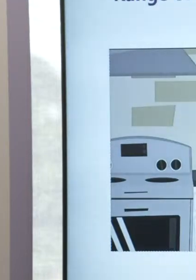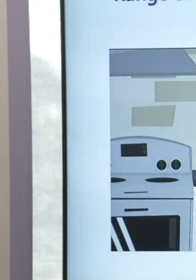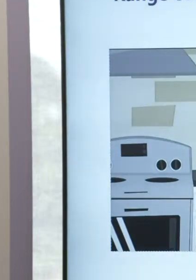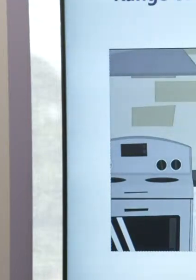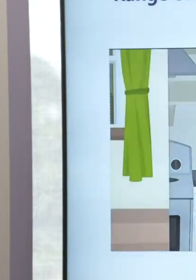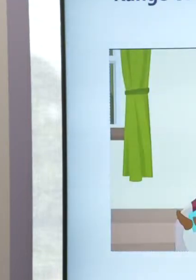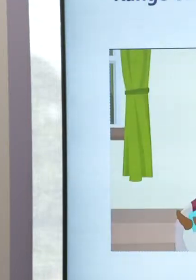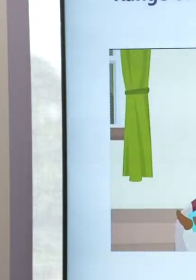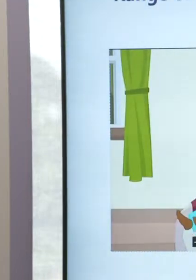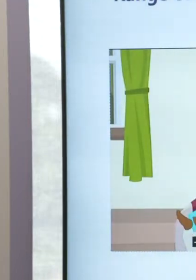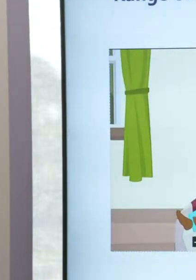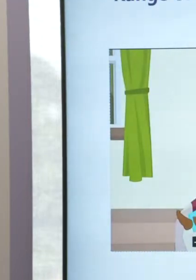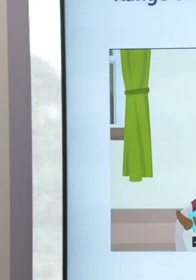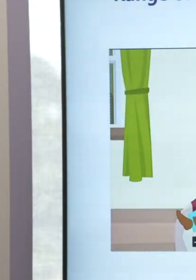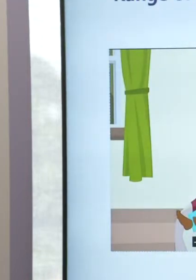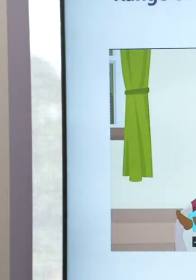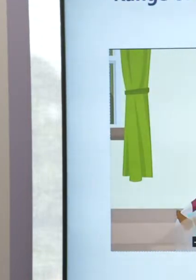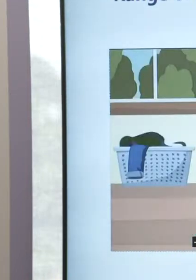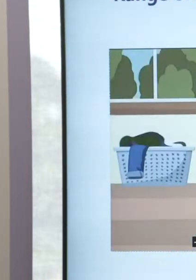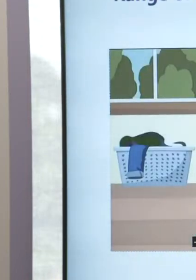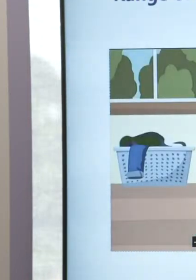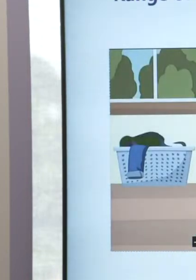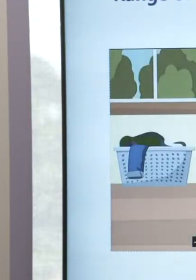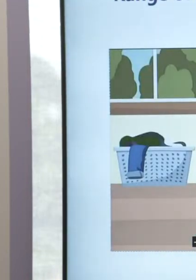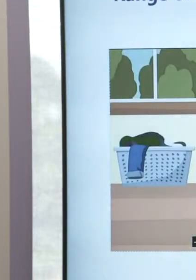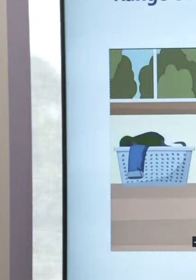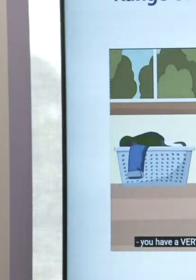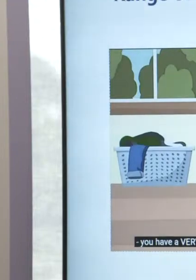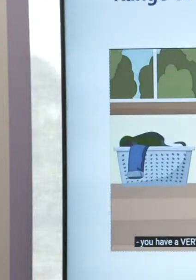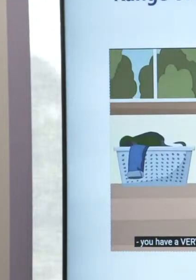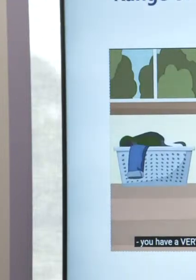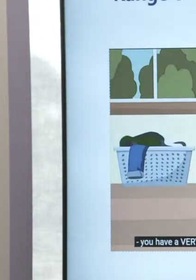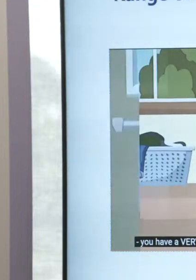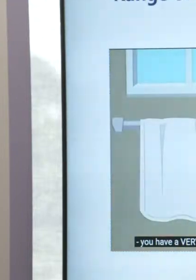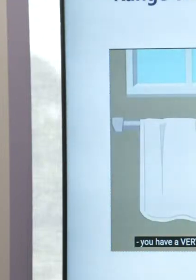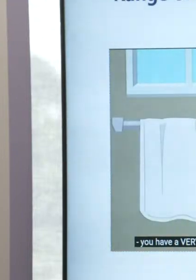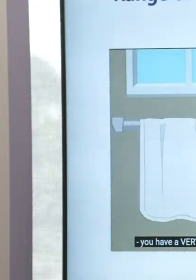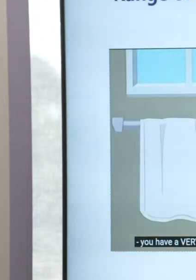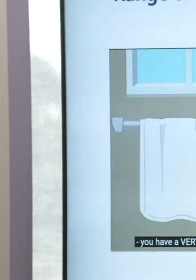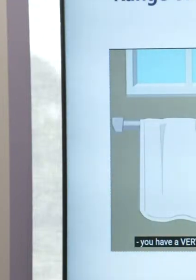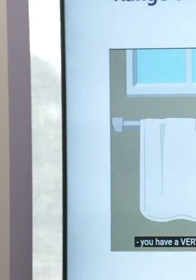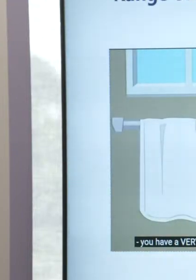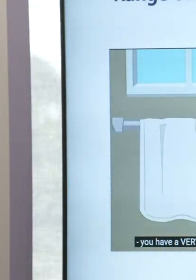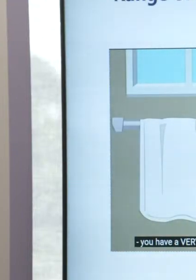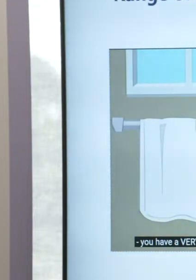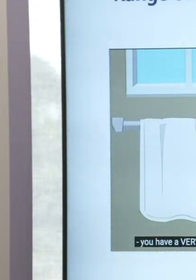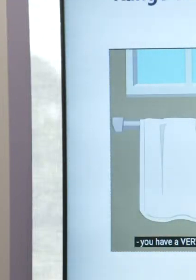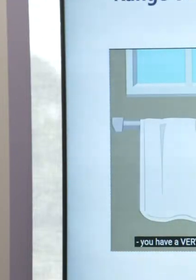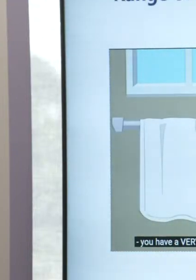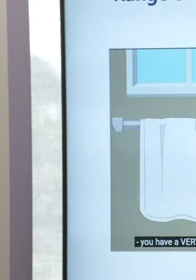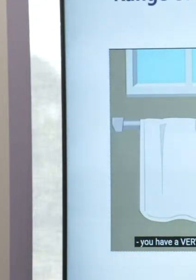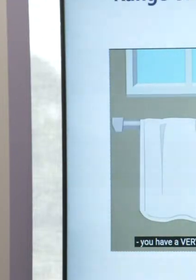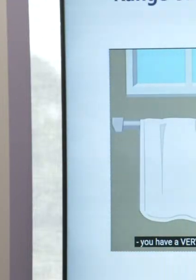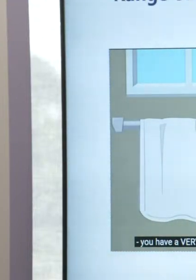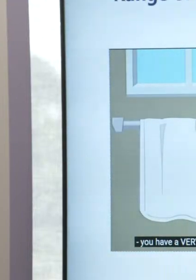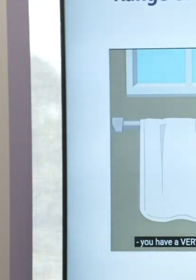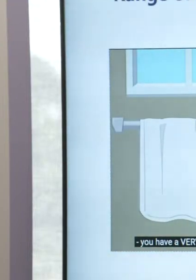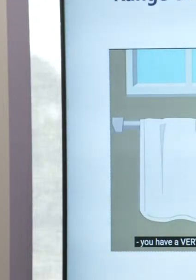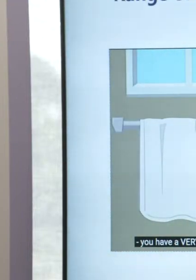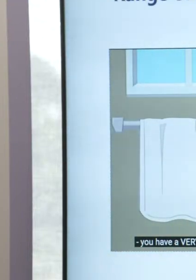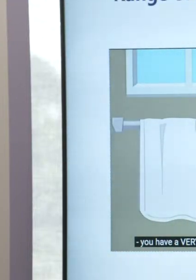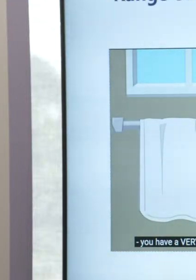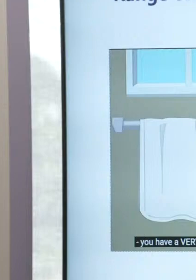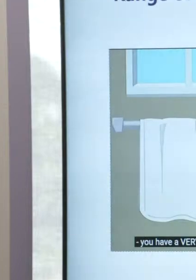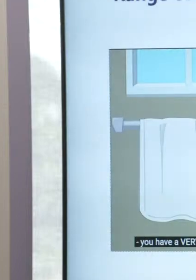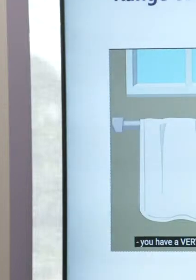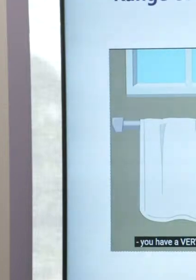getting worse, you start feeling better but then get worse, you have a very dry mouth, aren't